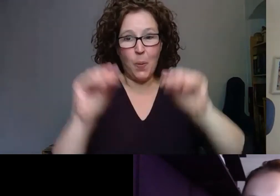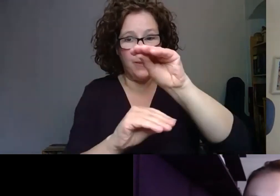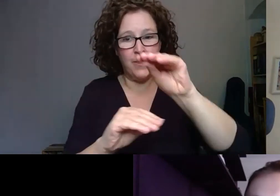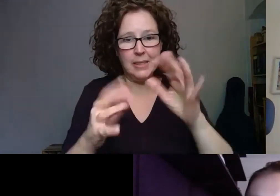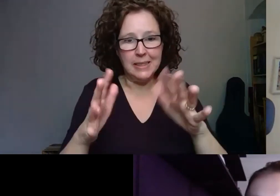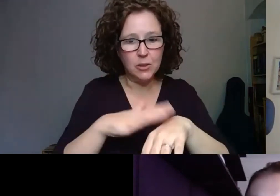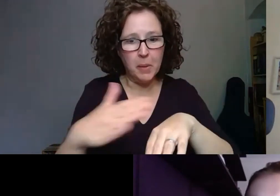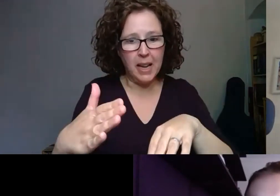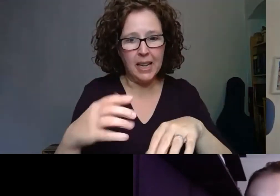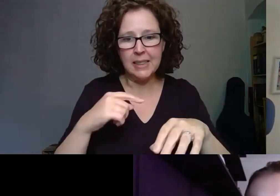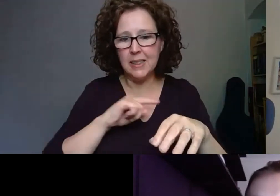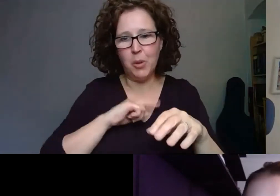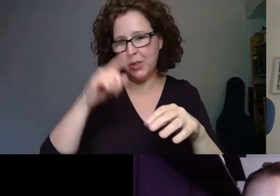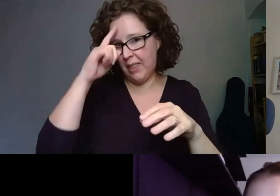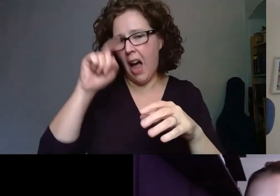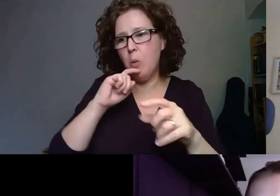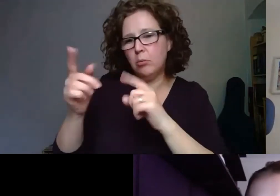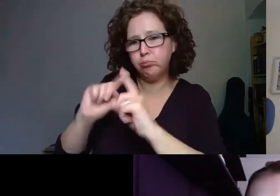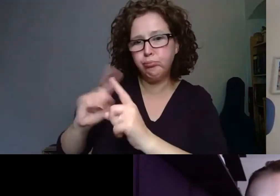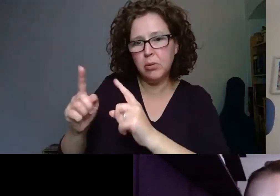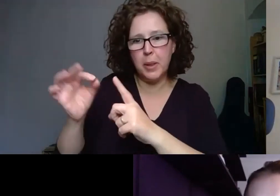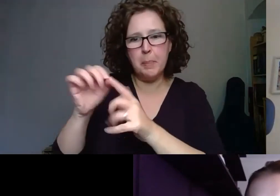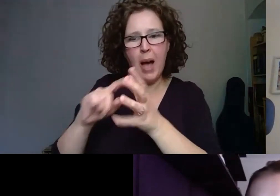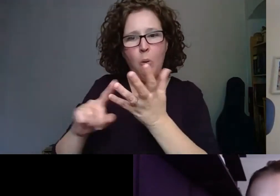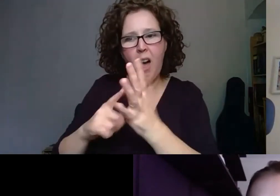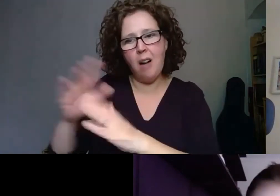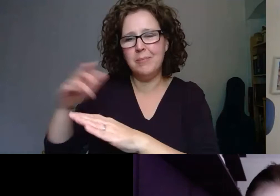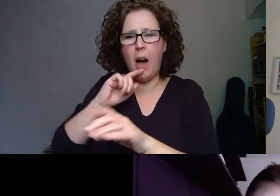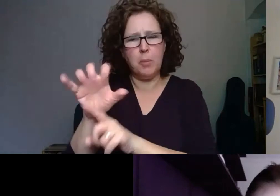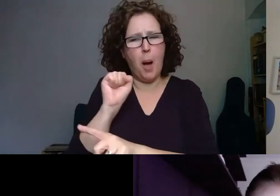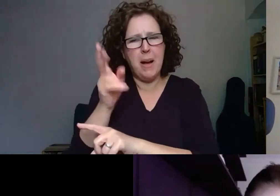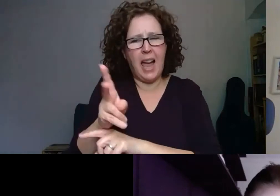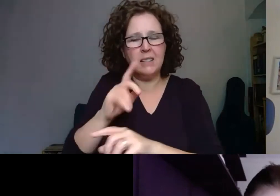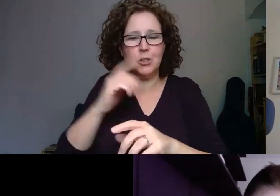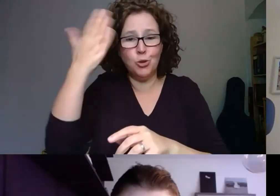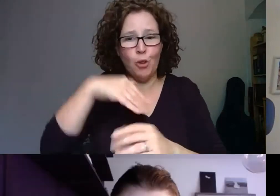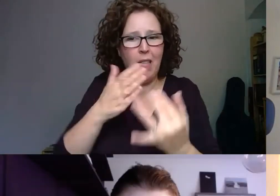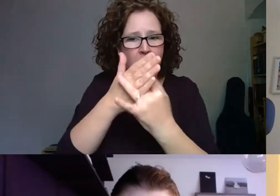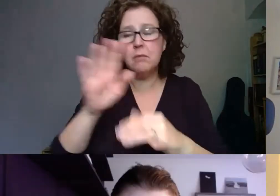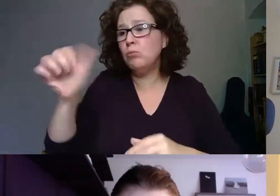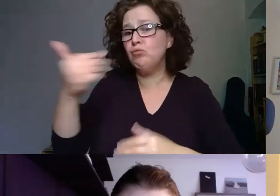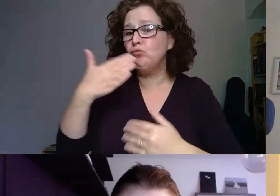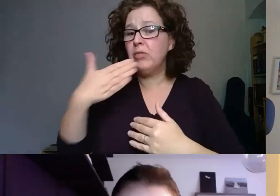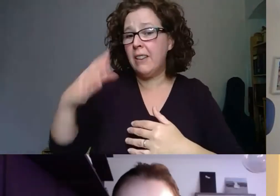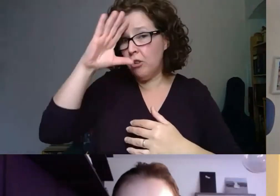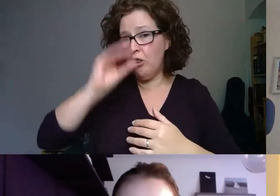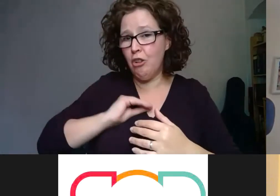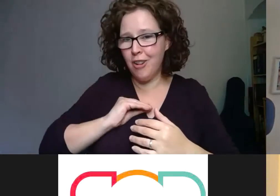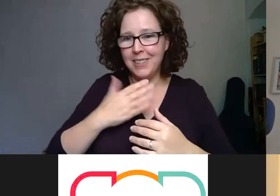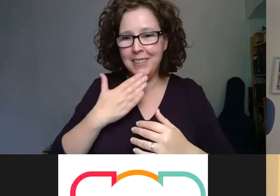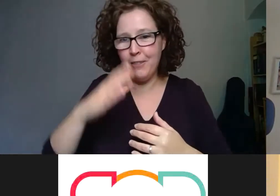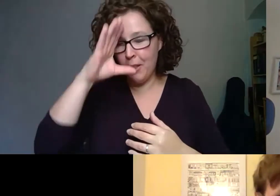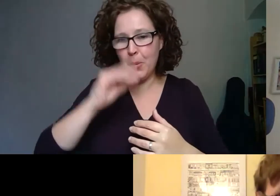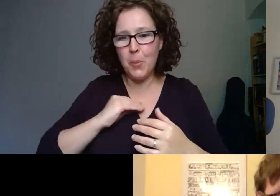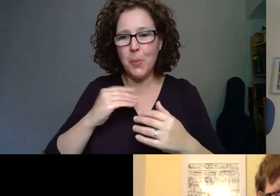just going to keep liaising with Paula, and I'm going to disappear to the background. Sorry to lob that out. No, thank you very much for holding that